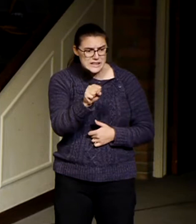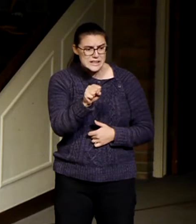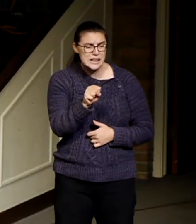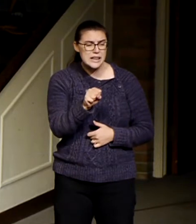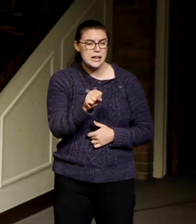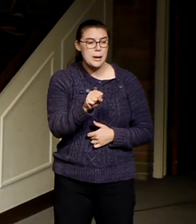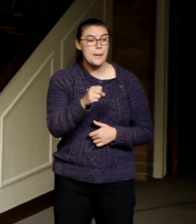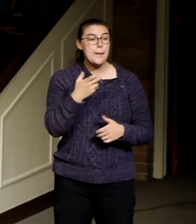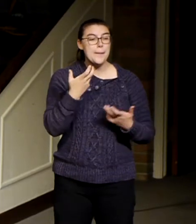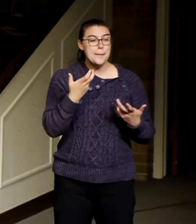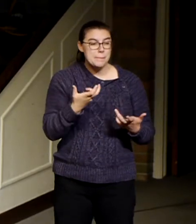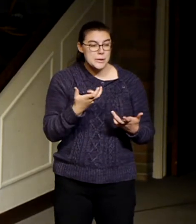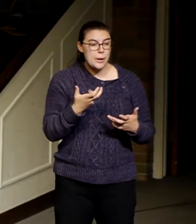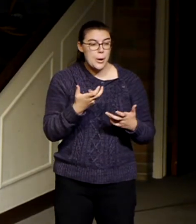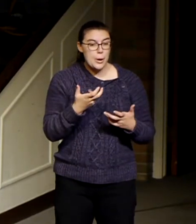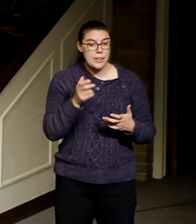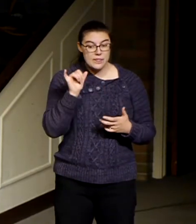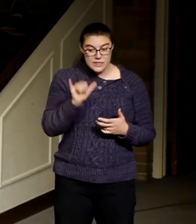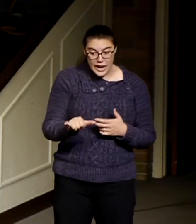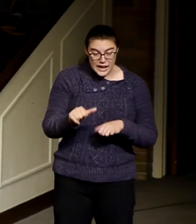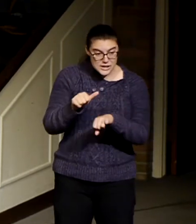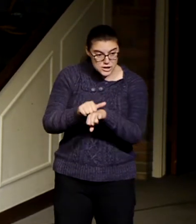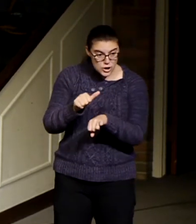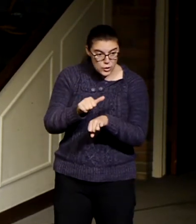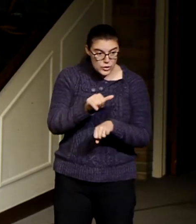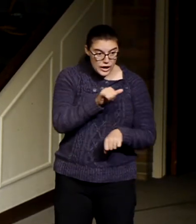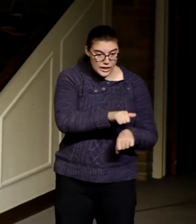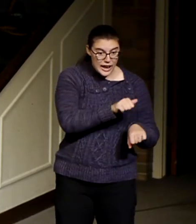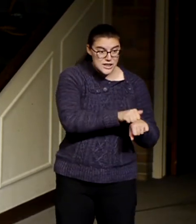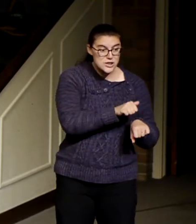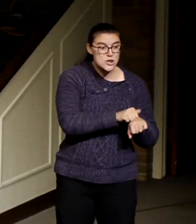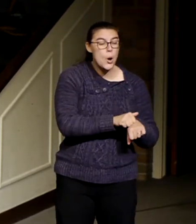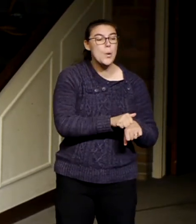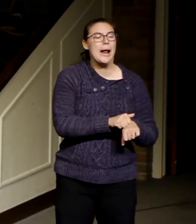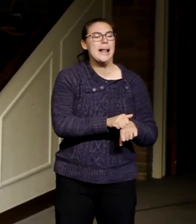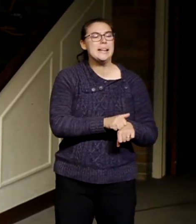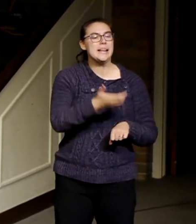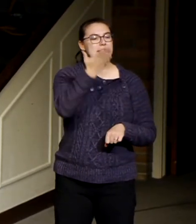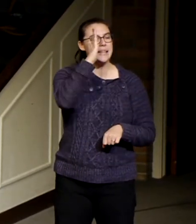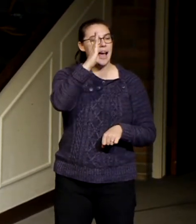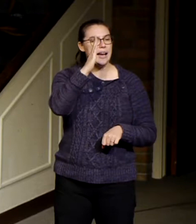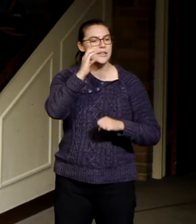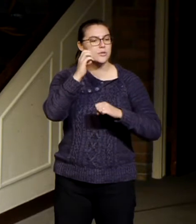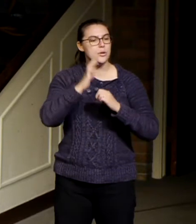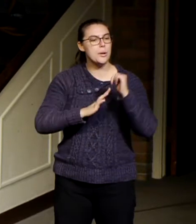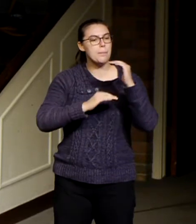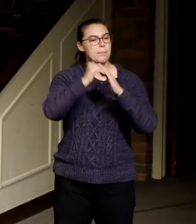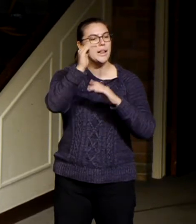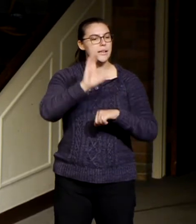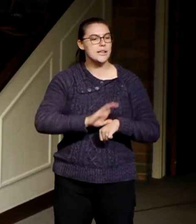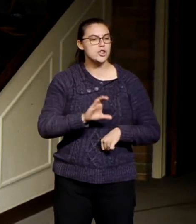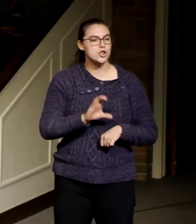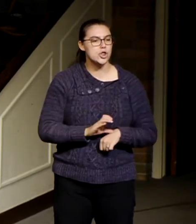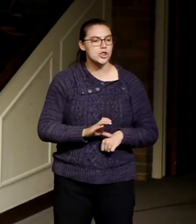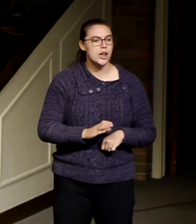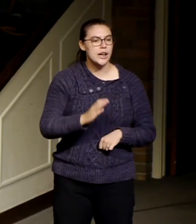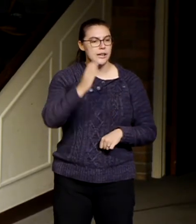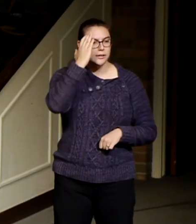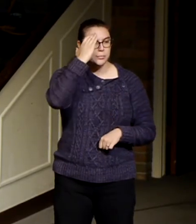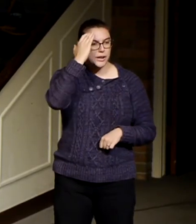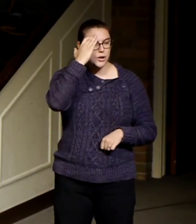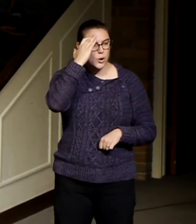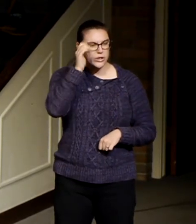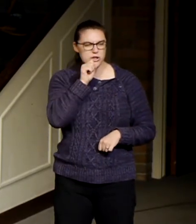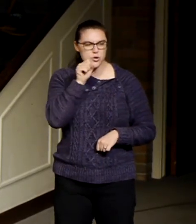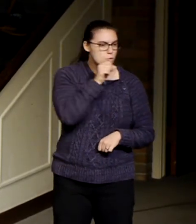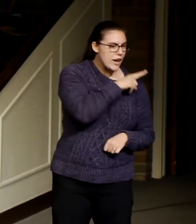Peter, that stone upon which God's going to found his church, that man of faith who became known as the traitor. A little girl